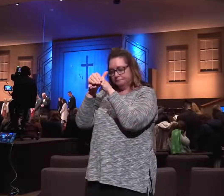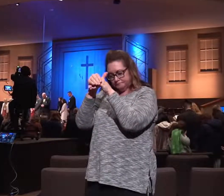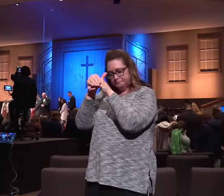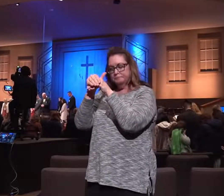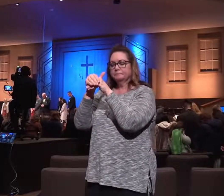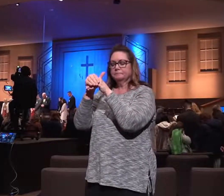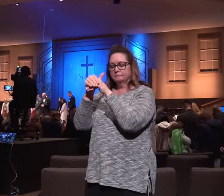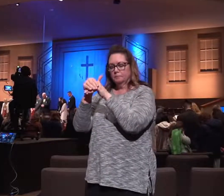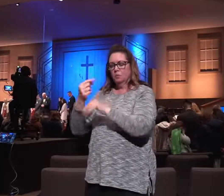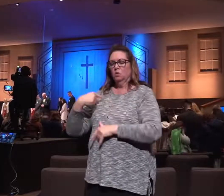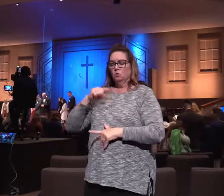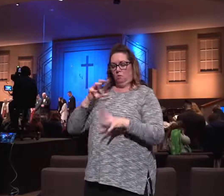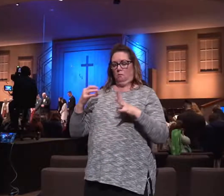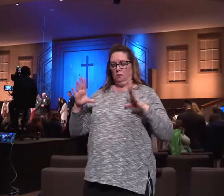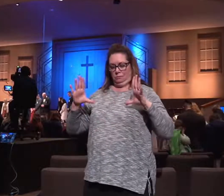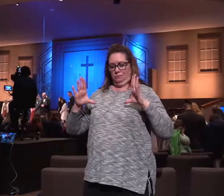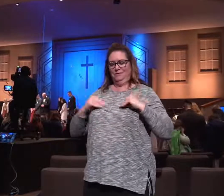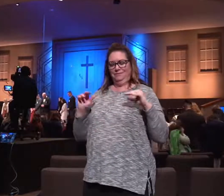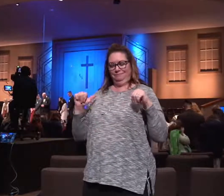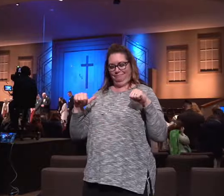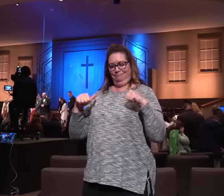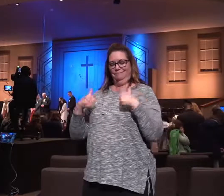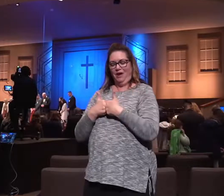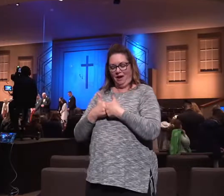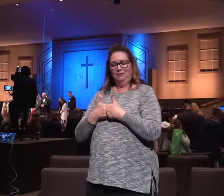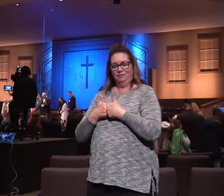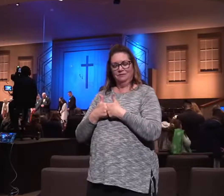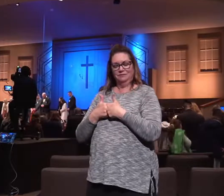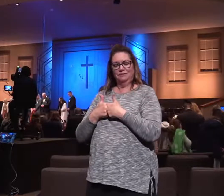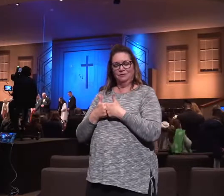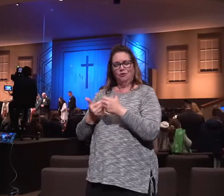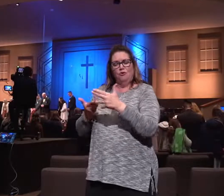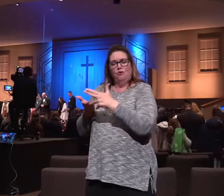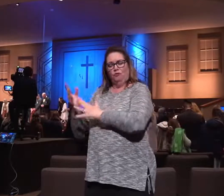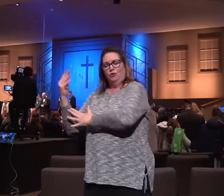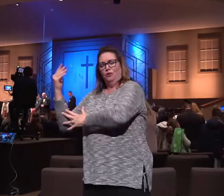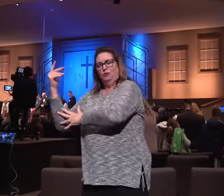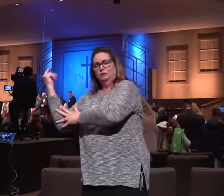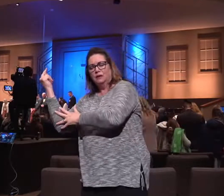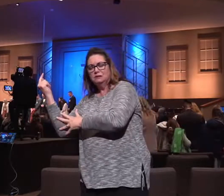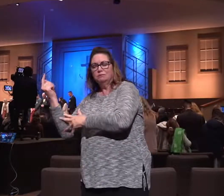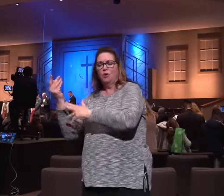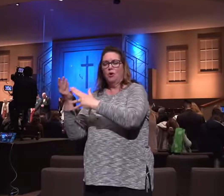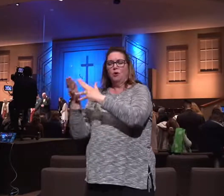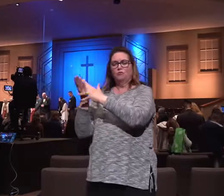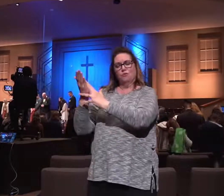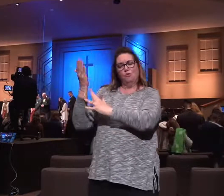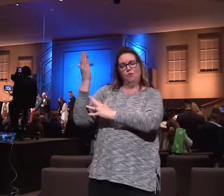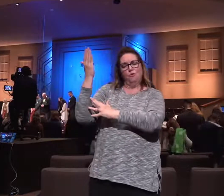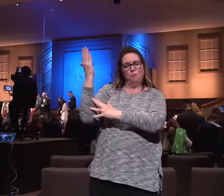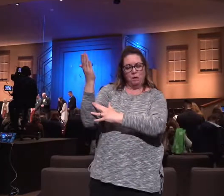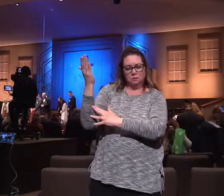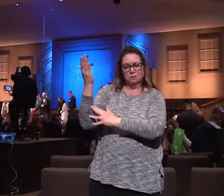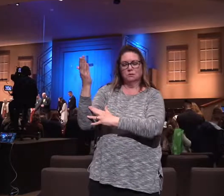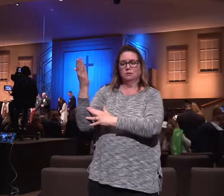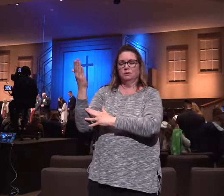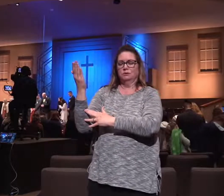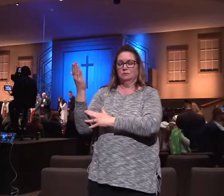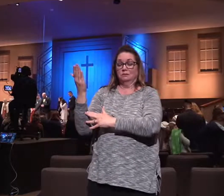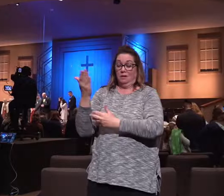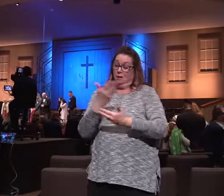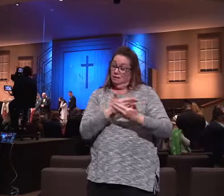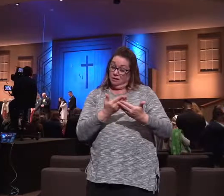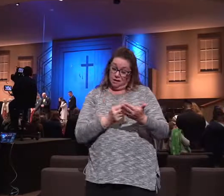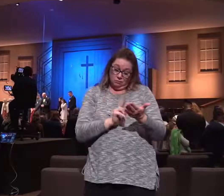have been challenged by the testimonies and by the message, and I pray now that what we write on these cards would